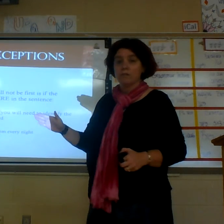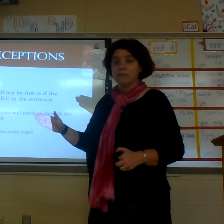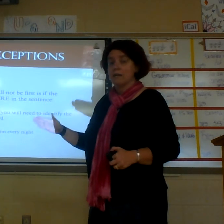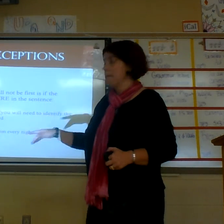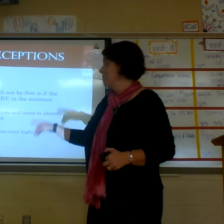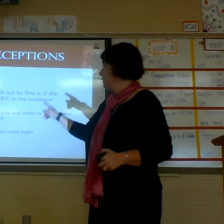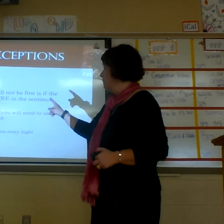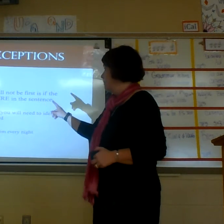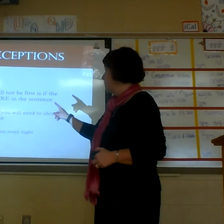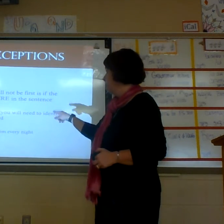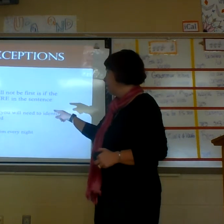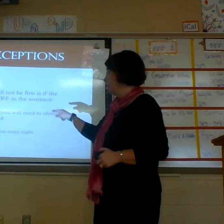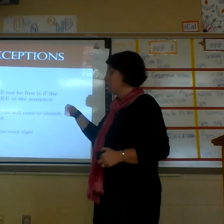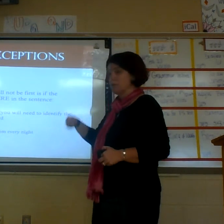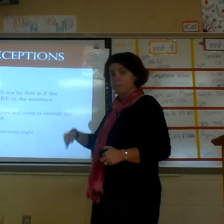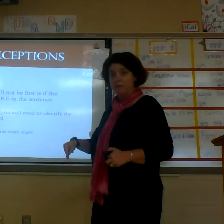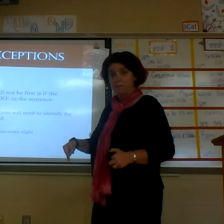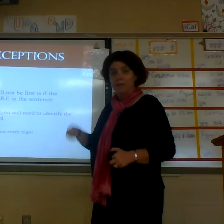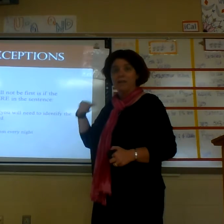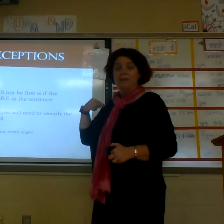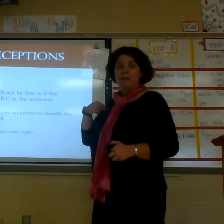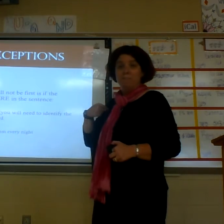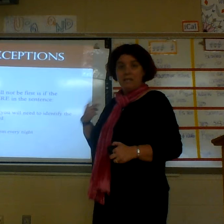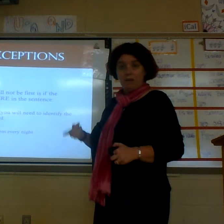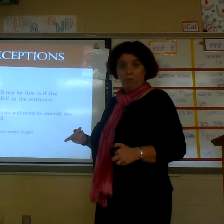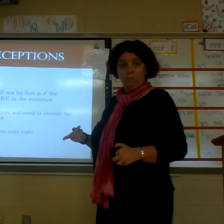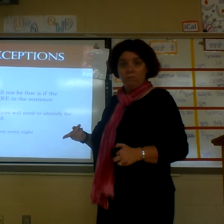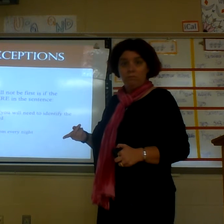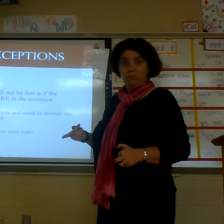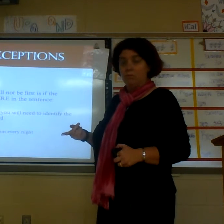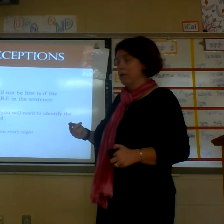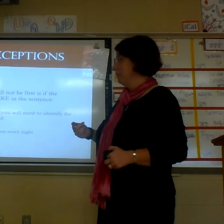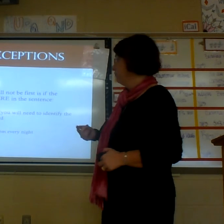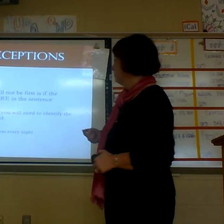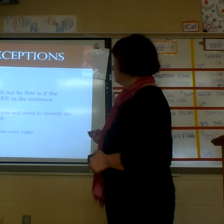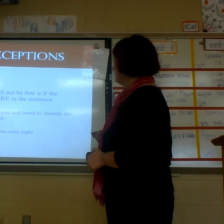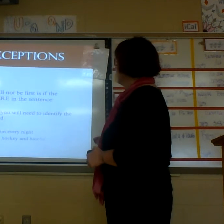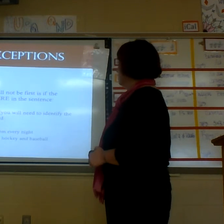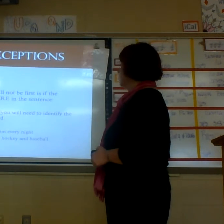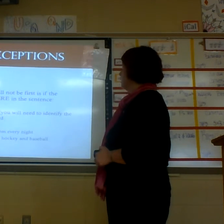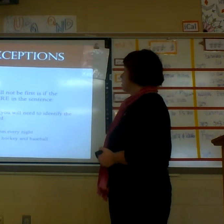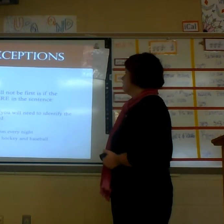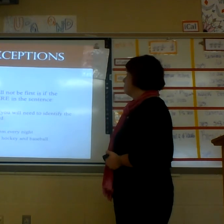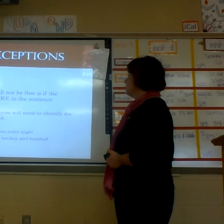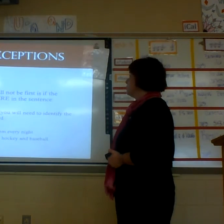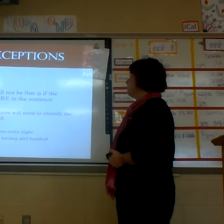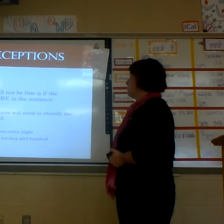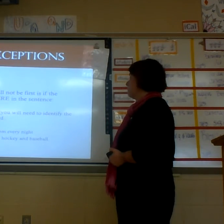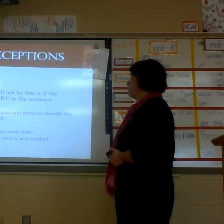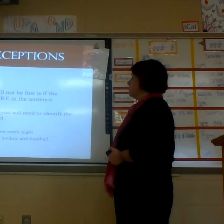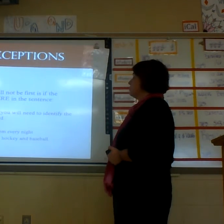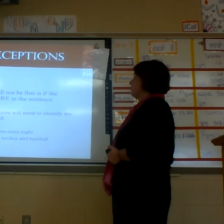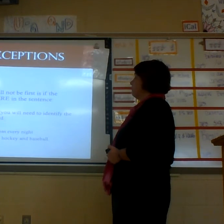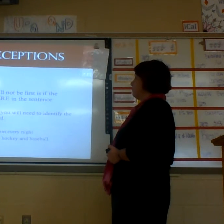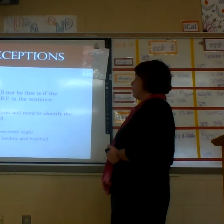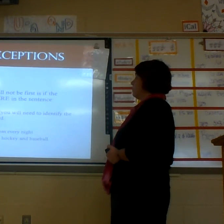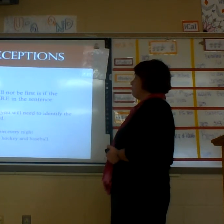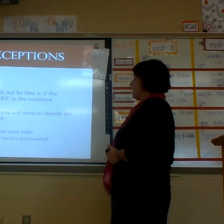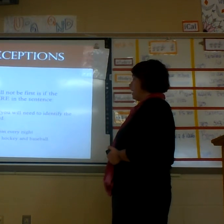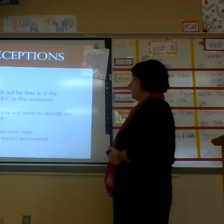the topic? Bed. What about the bed? Me go. Okay. Connor plays football, hockey,